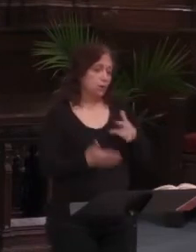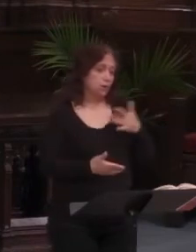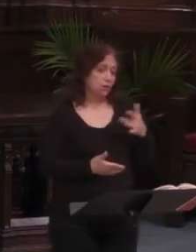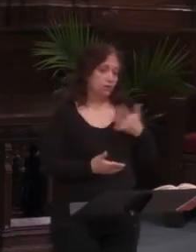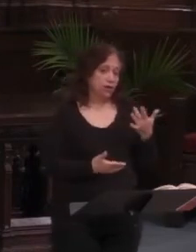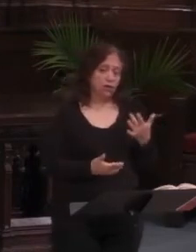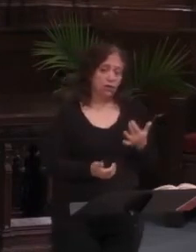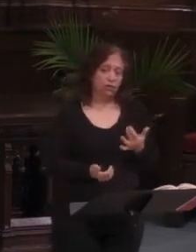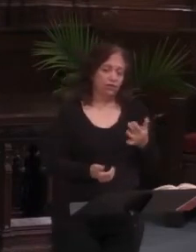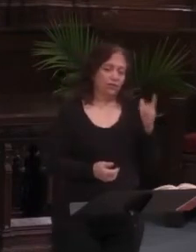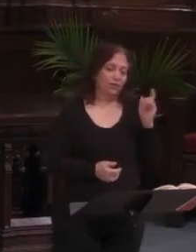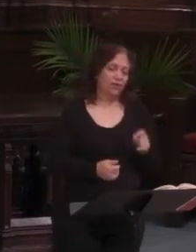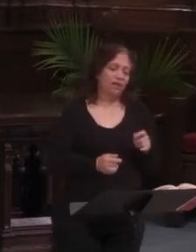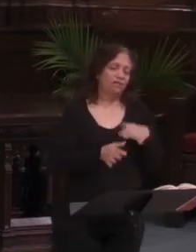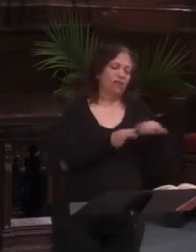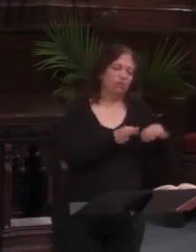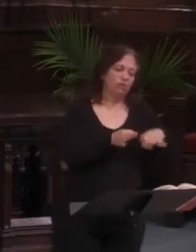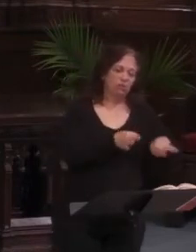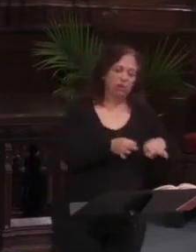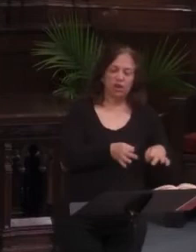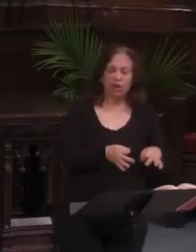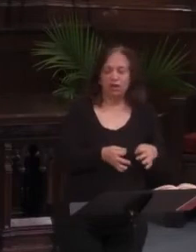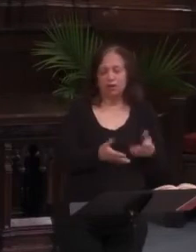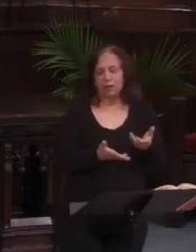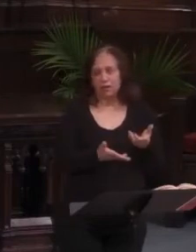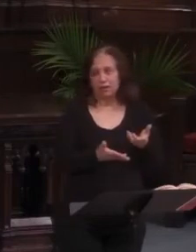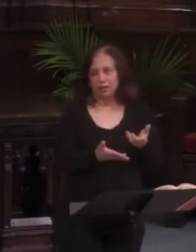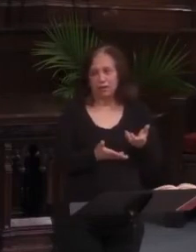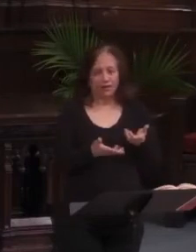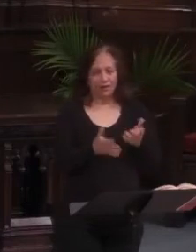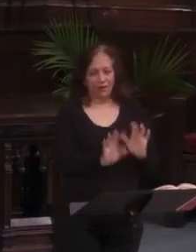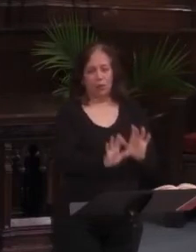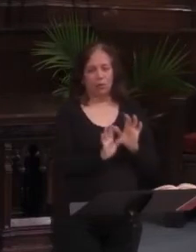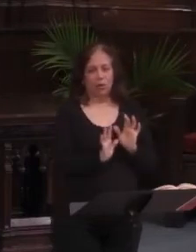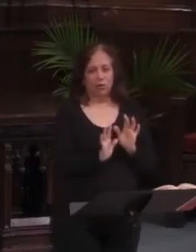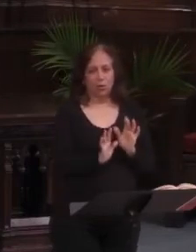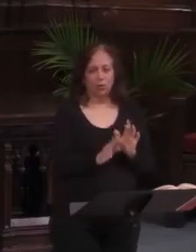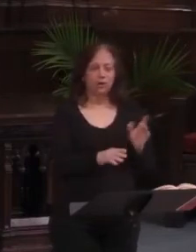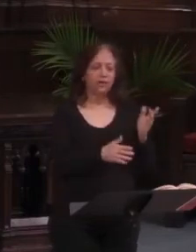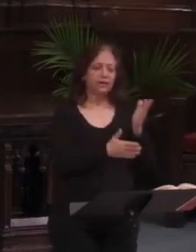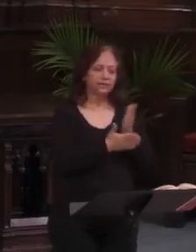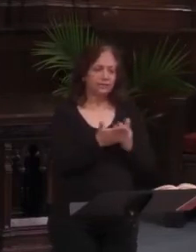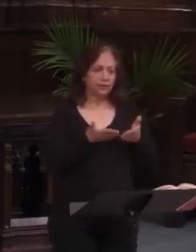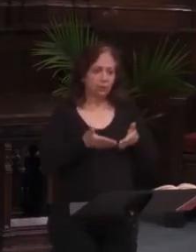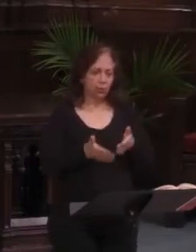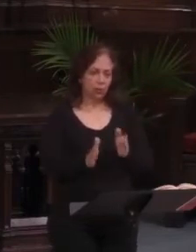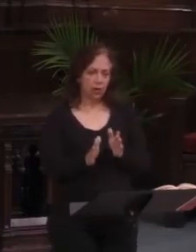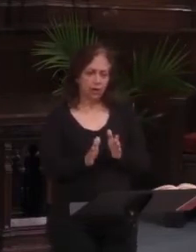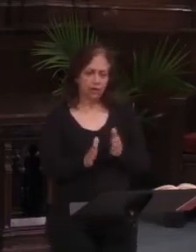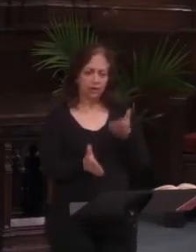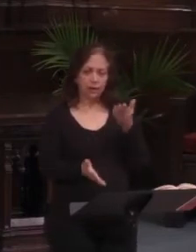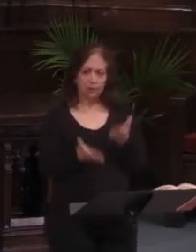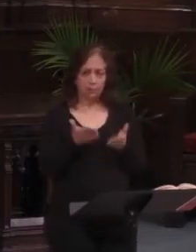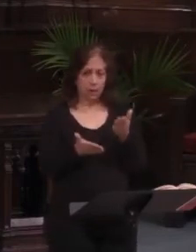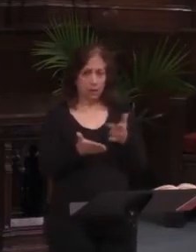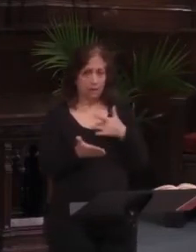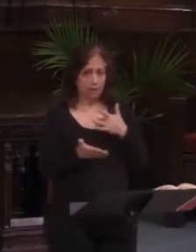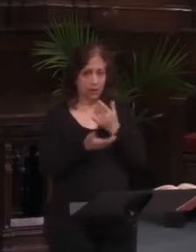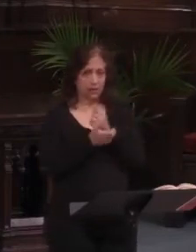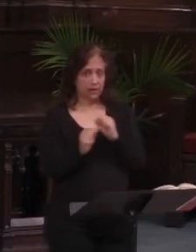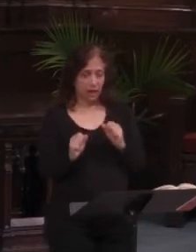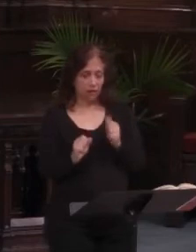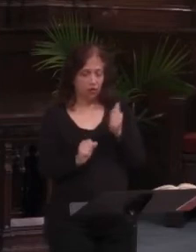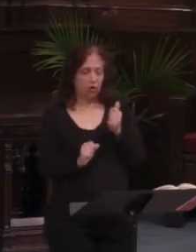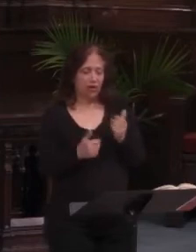have some explaining to do and we're not really sure that we're up for that. In some ways, maybe it feels safer